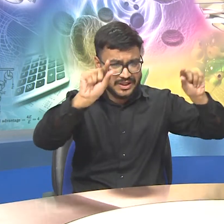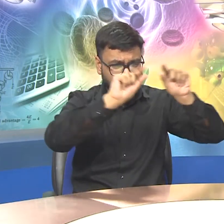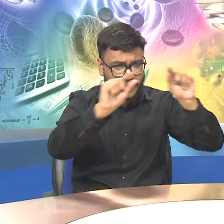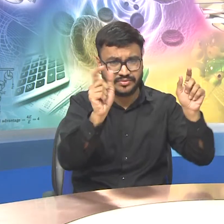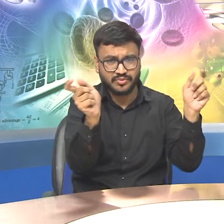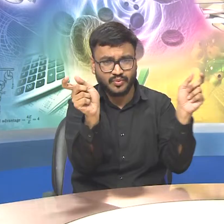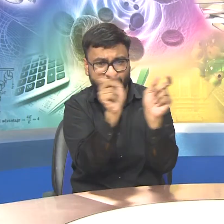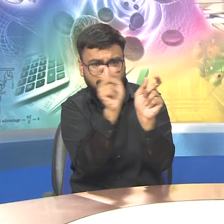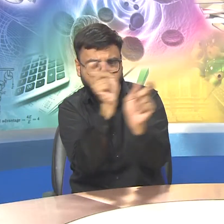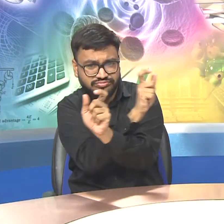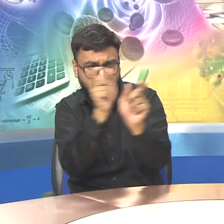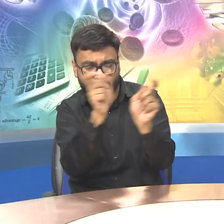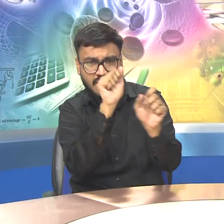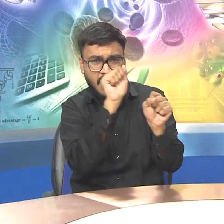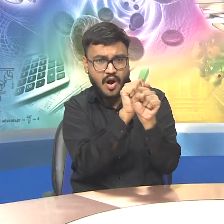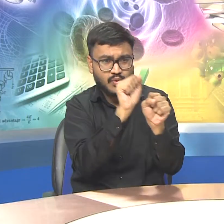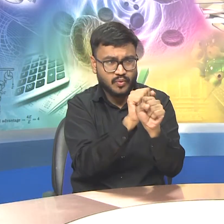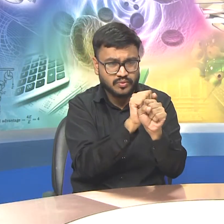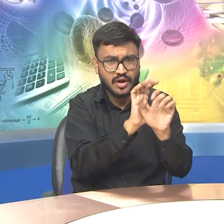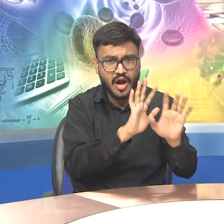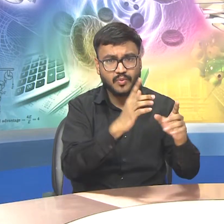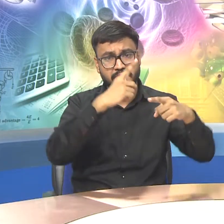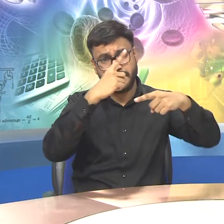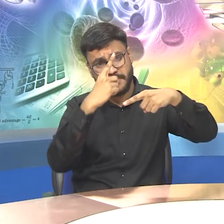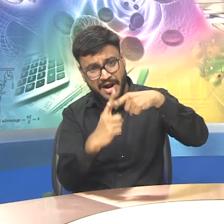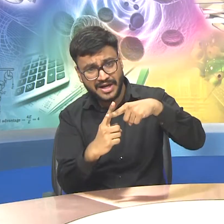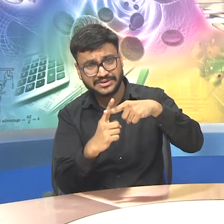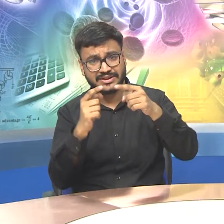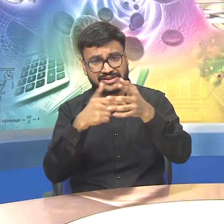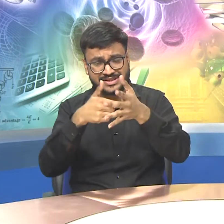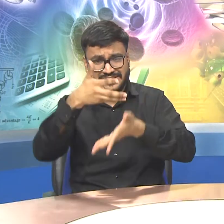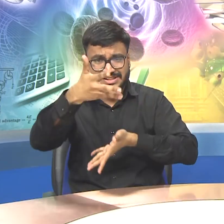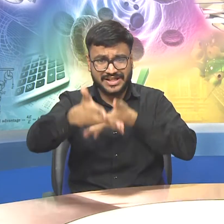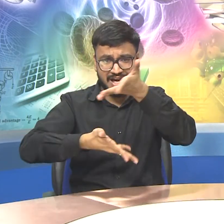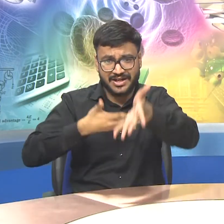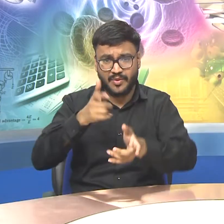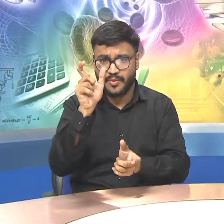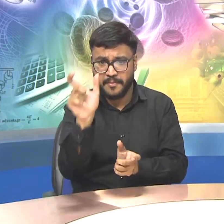and how signs combine to create new words.